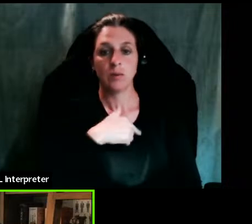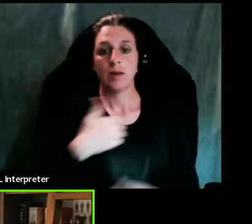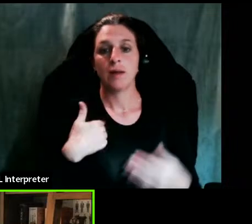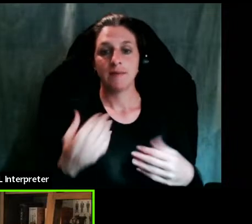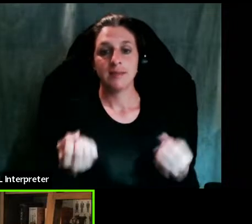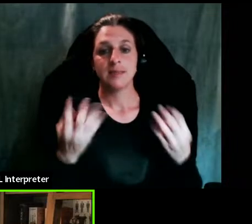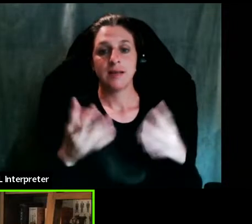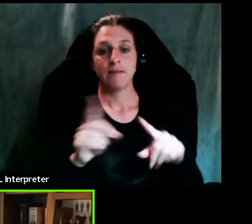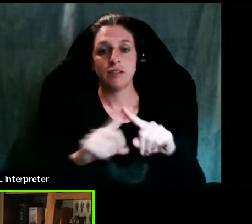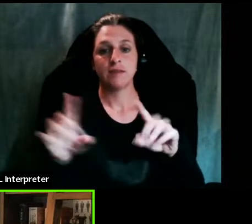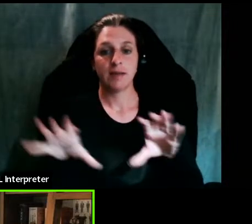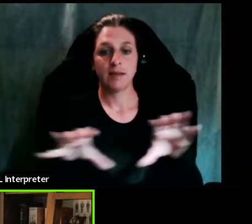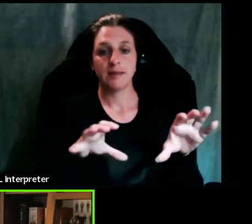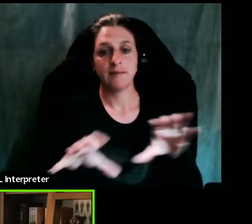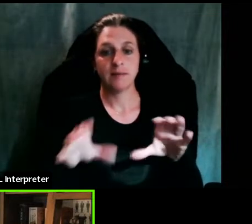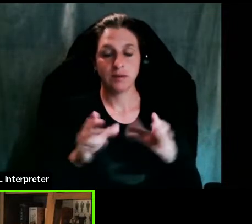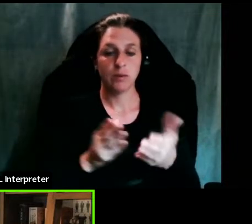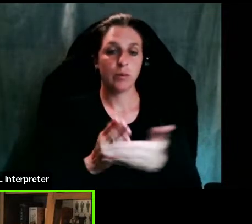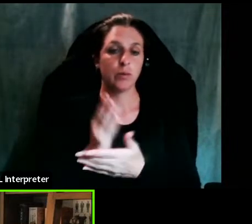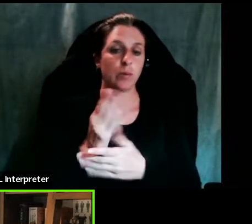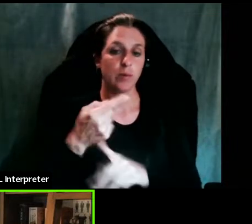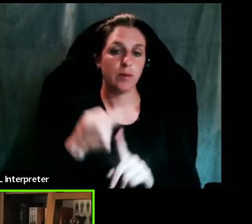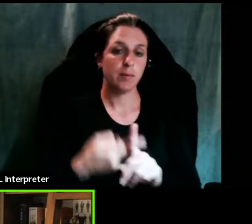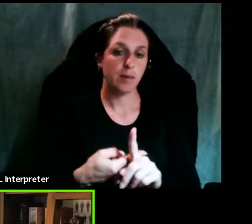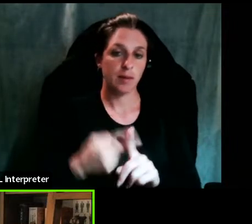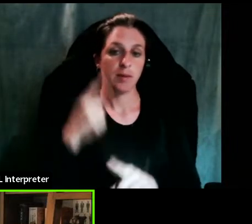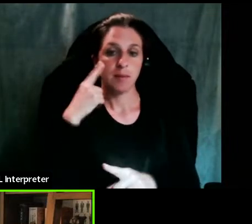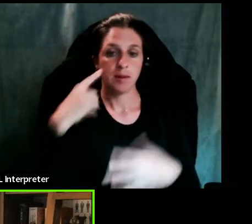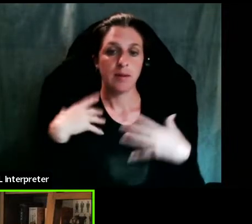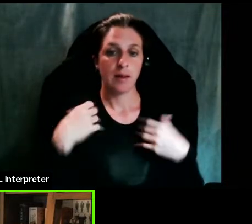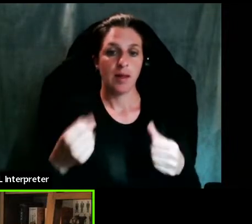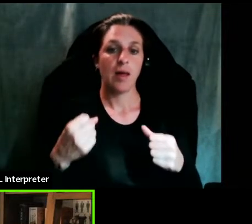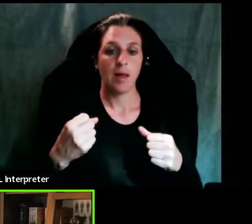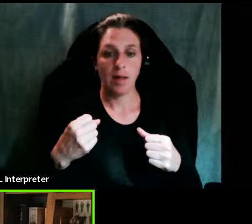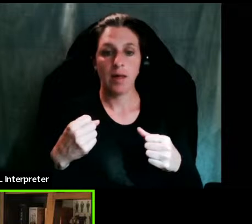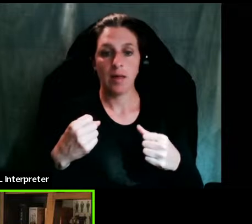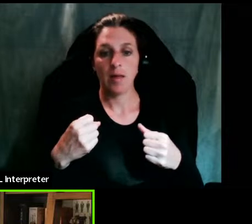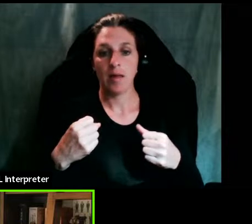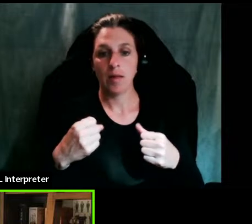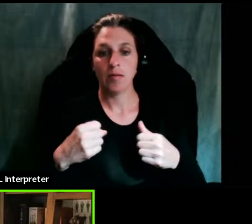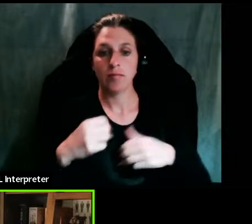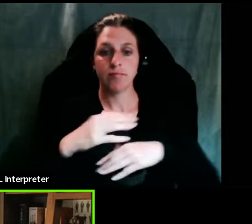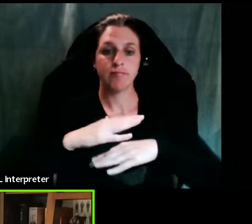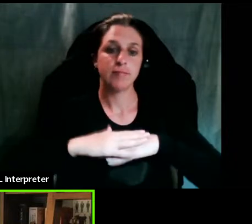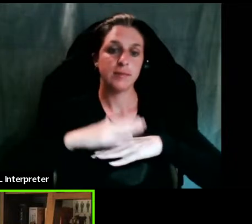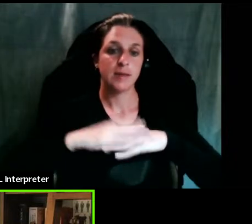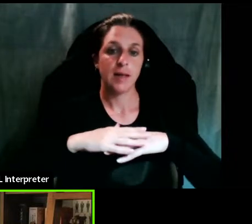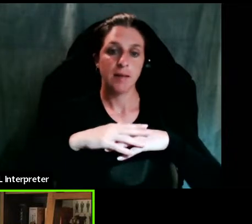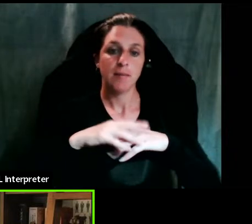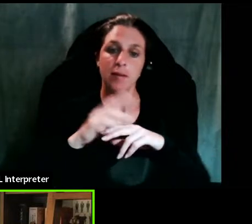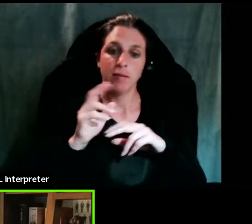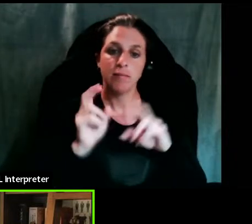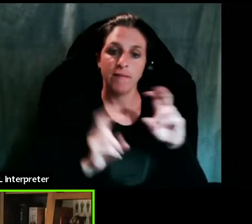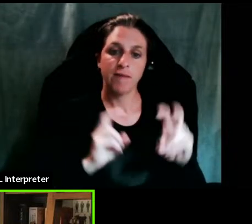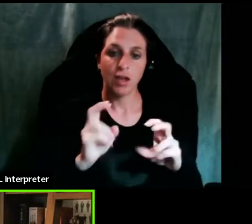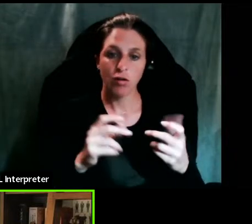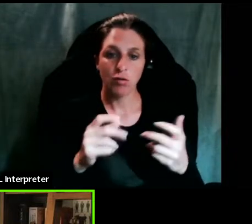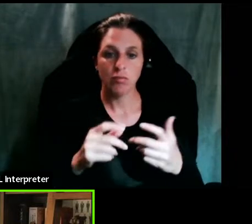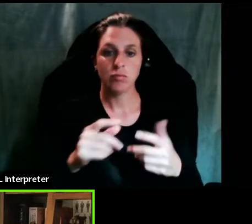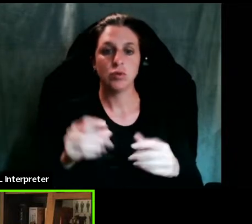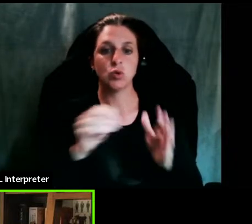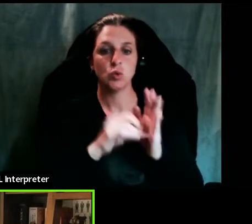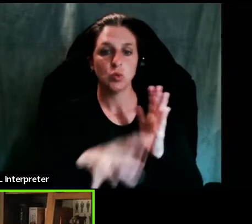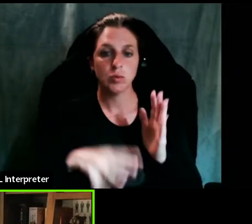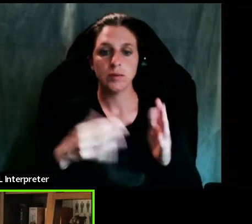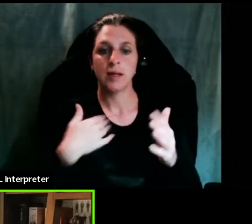activities going on throughout the month. We had Mental Health Tabling Fair, where students had the opportunity to speak to various